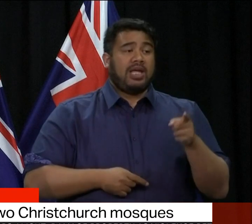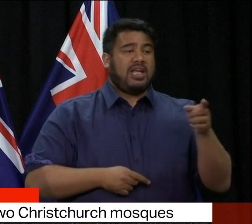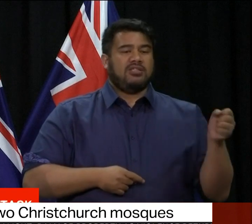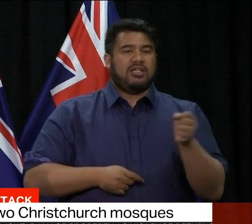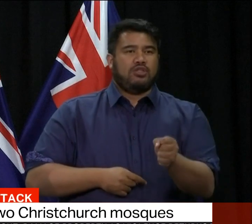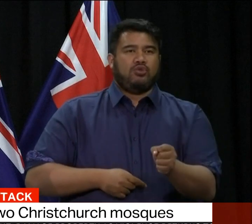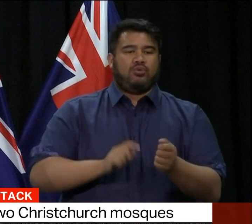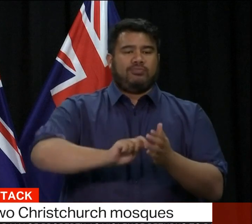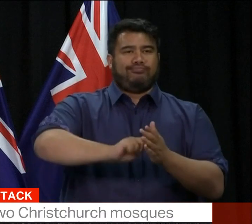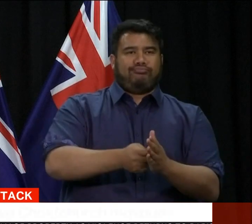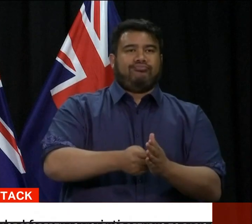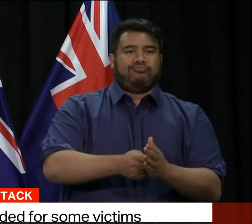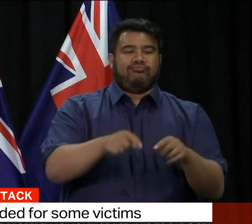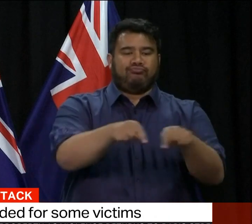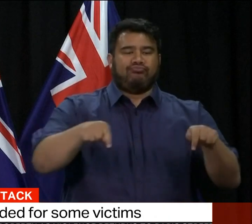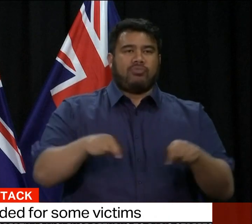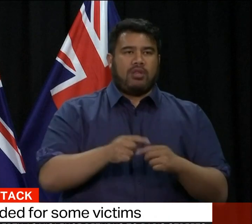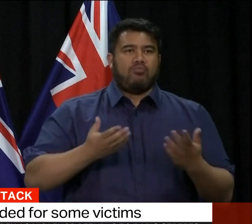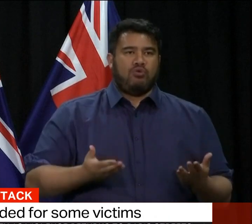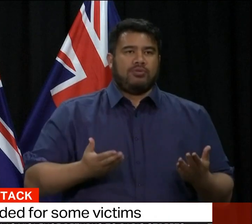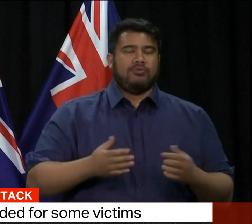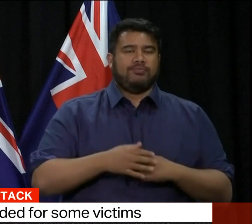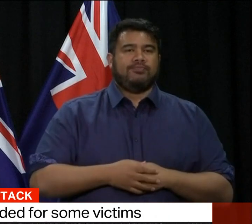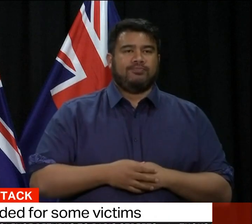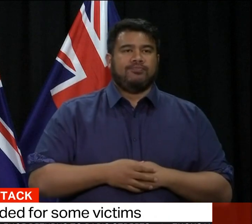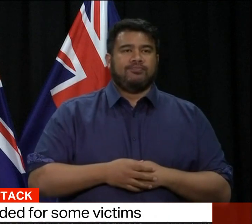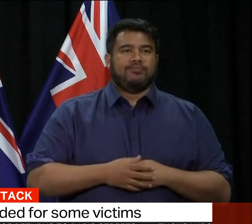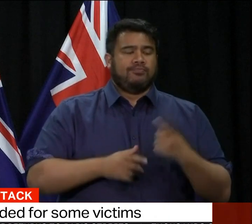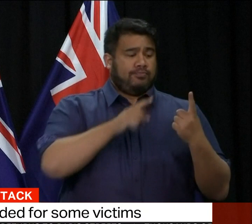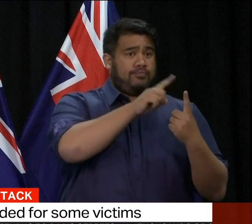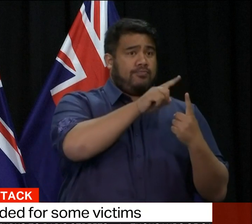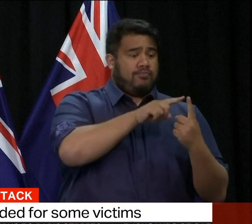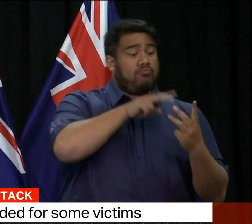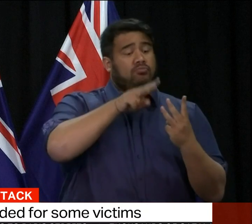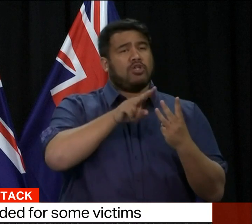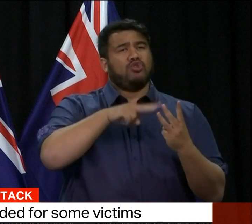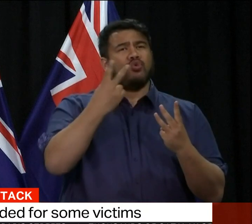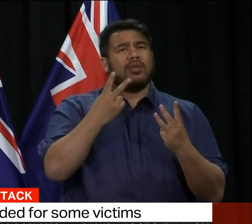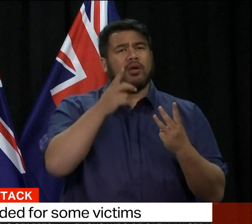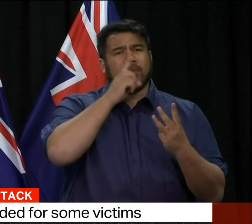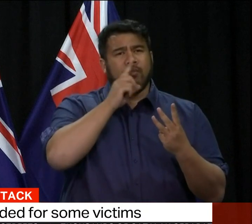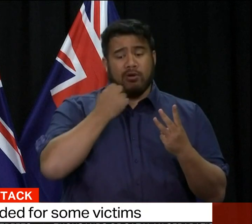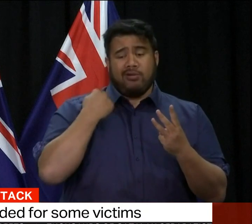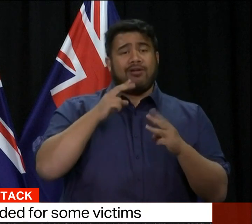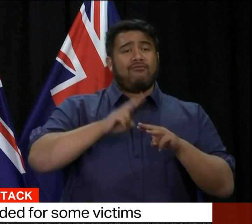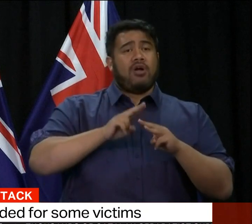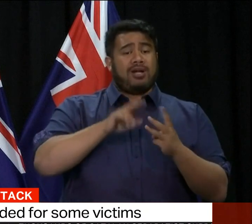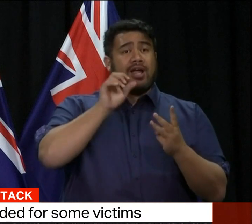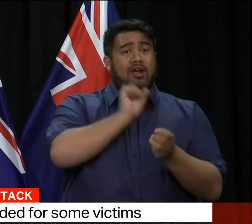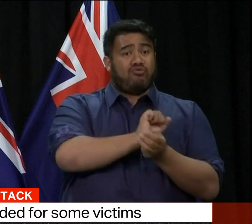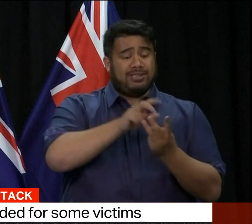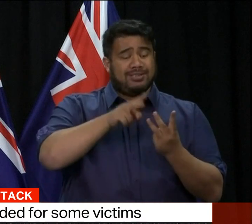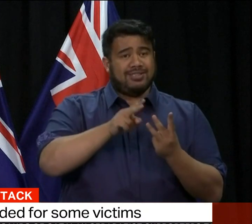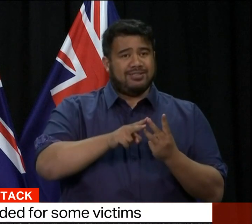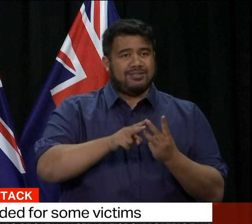confirmed that there is no indication that two other people arrested on Friday were connected with the